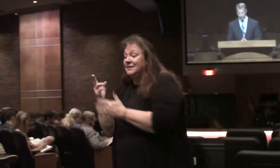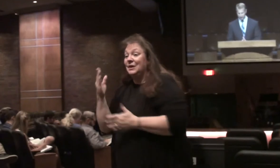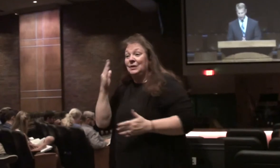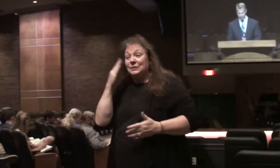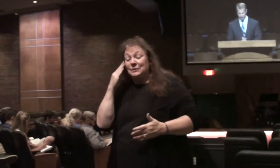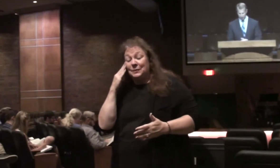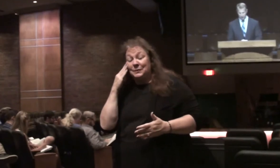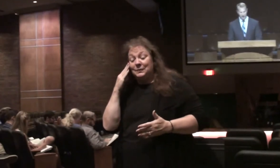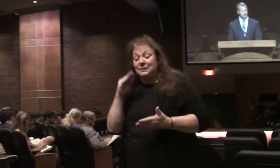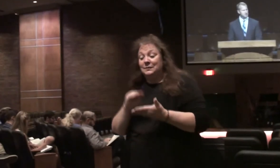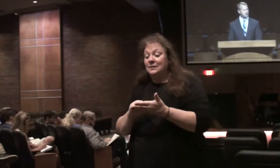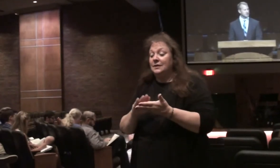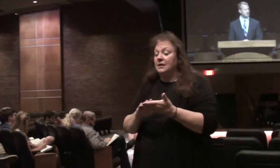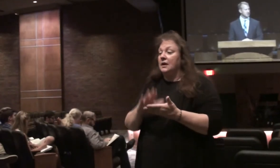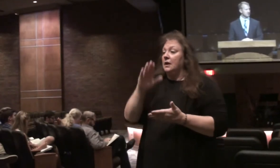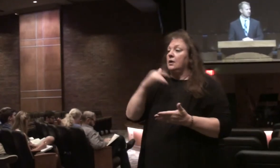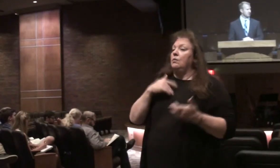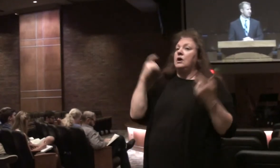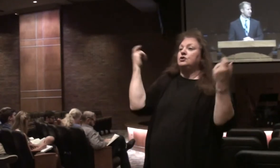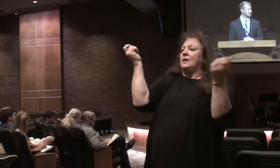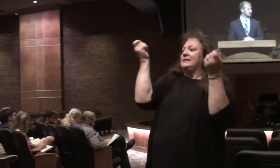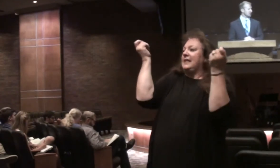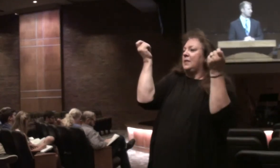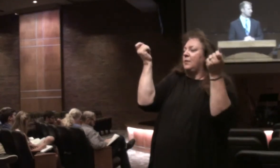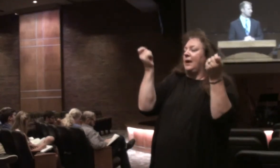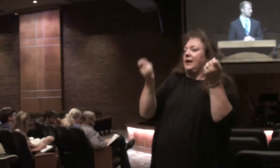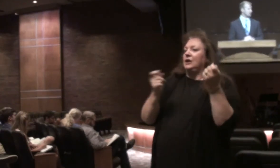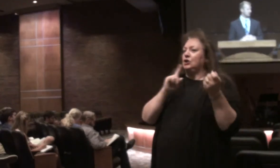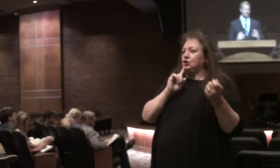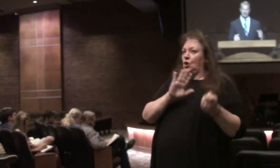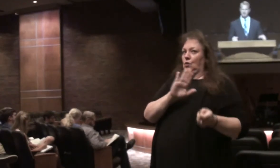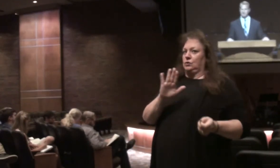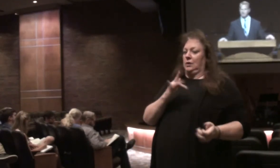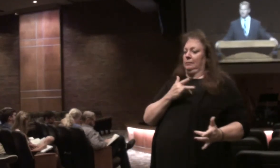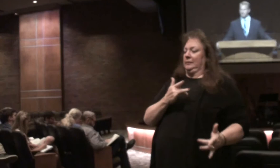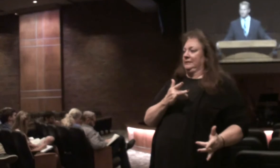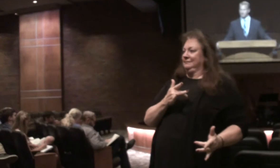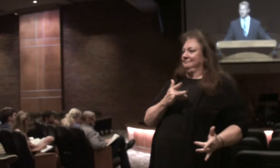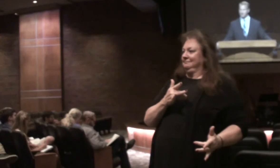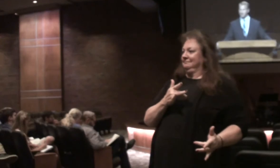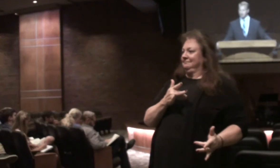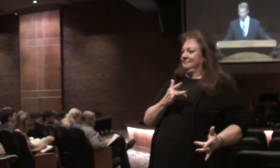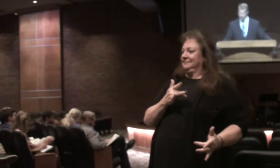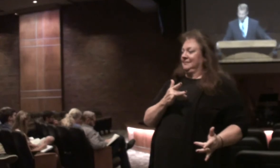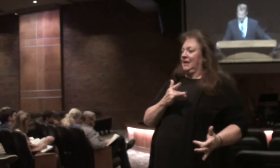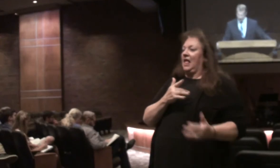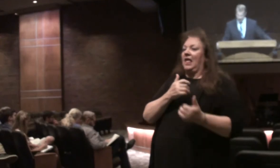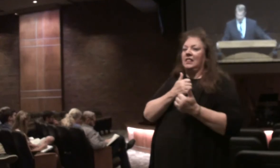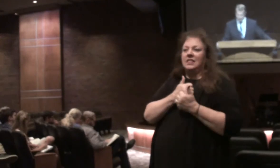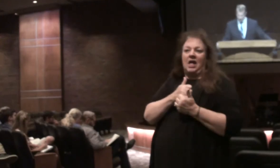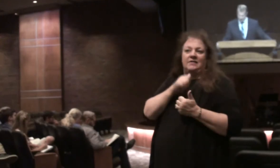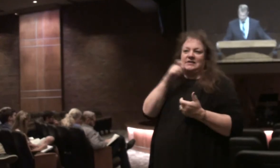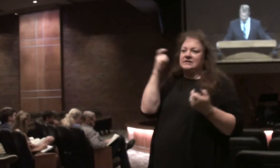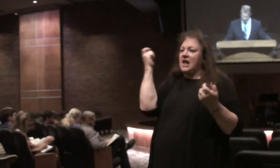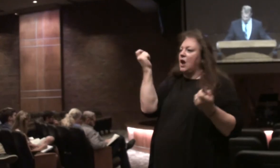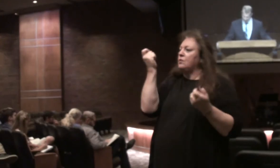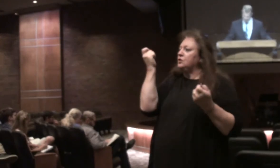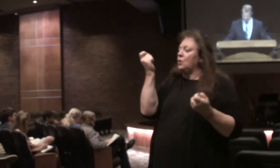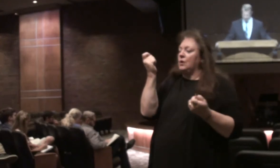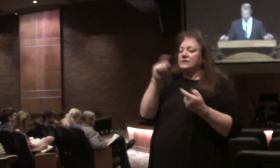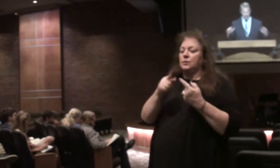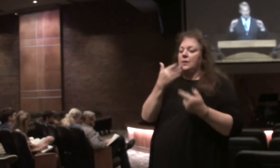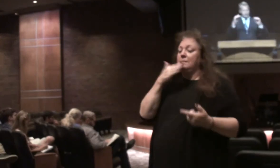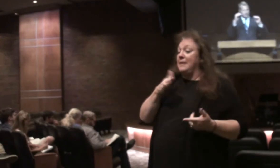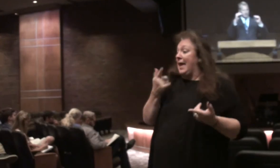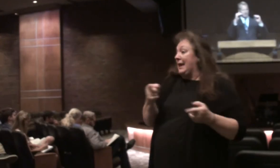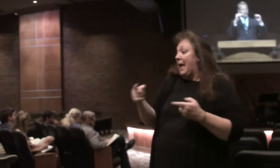that what a man rejoices in is the fair test of his character, fair test of his love. Love does not rejoice in